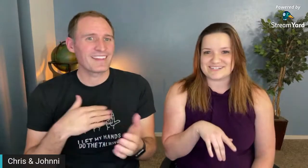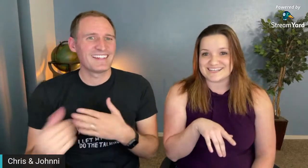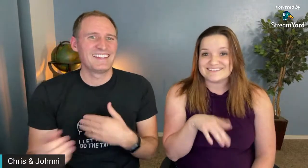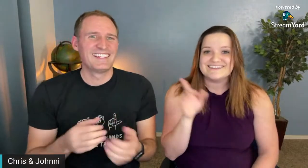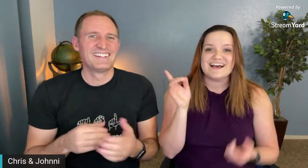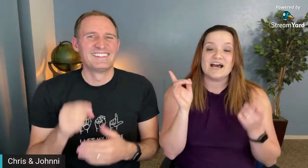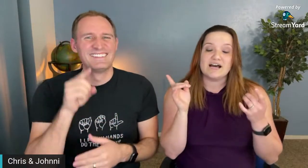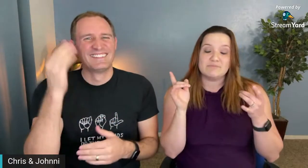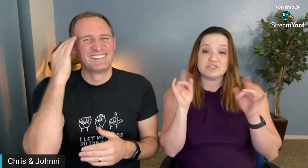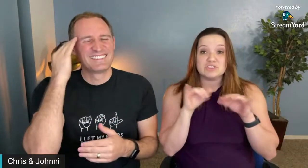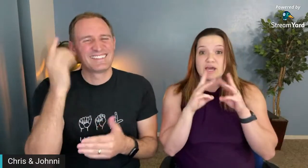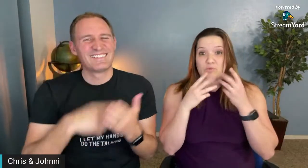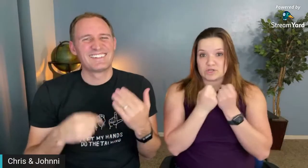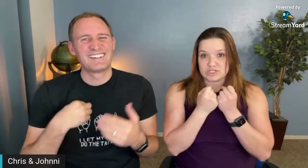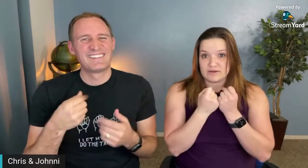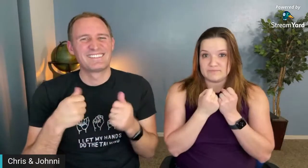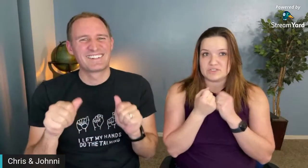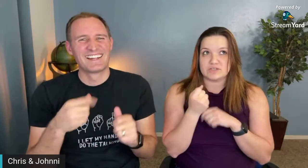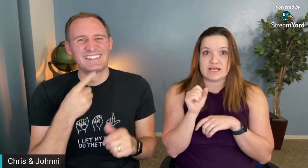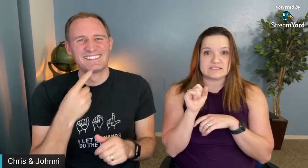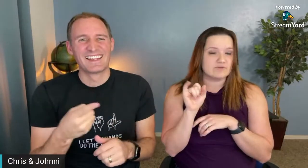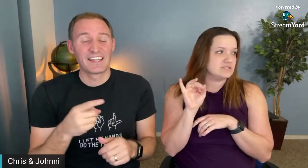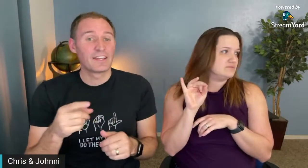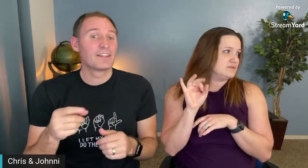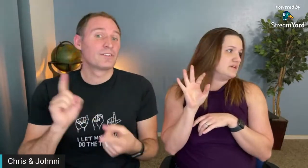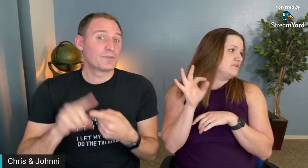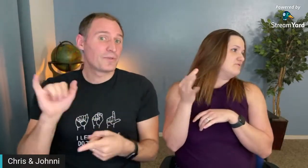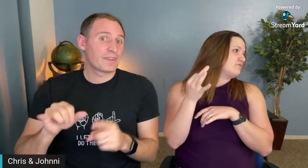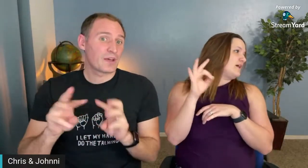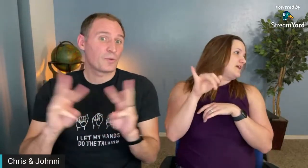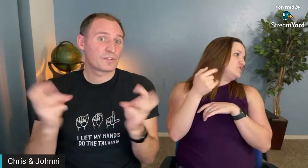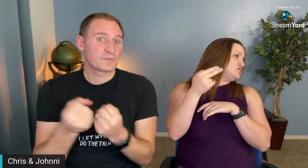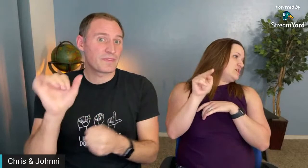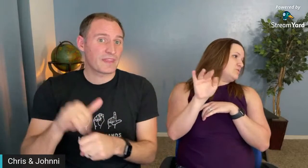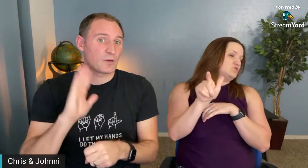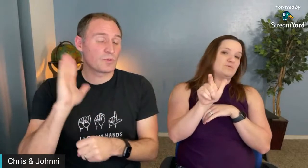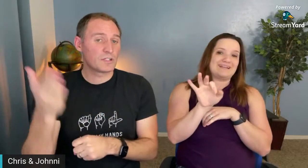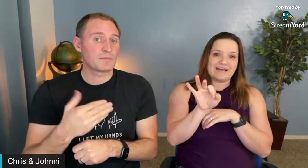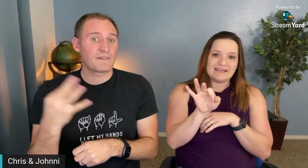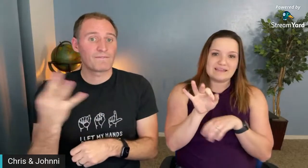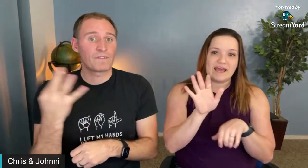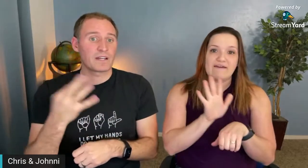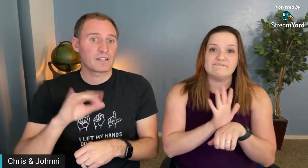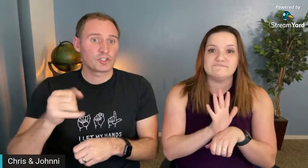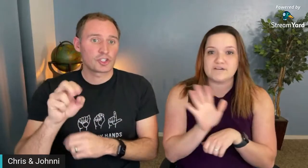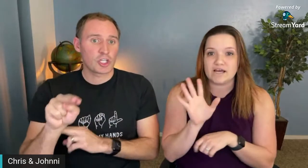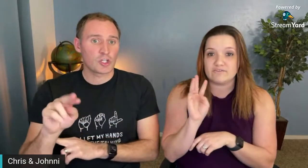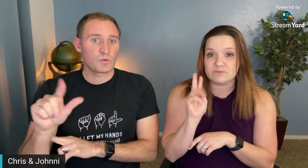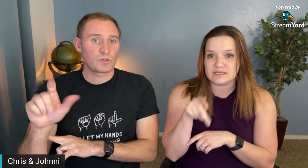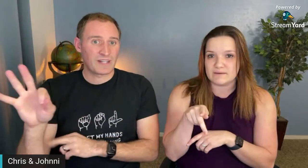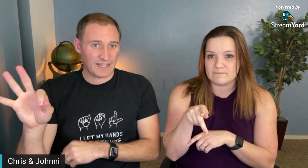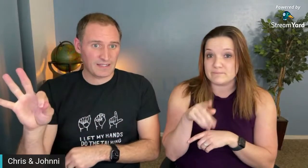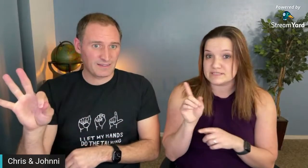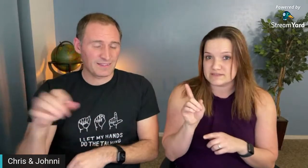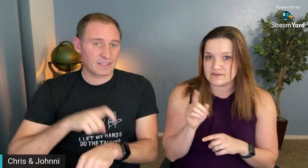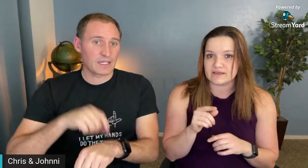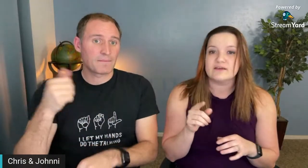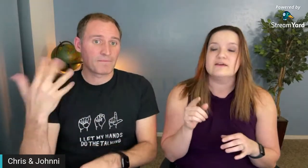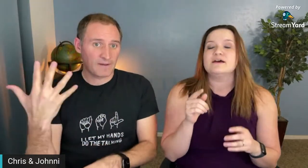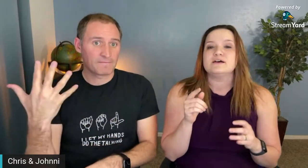say. To that workshop. So that's going to be Friday, January 29th at 5 p.m. Pacific.